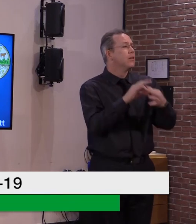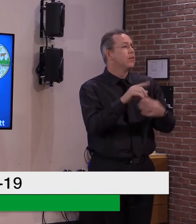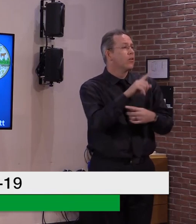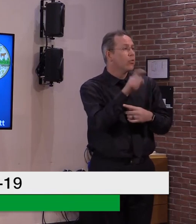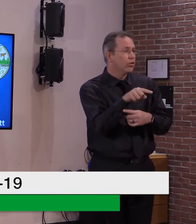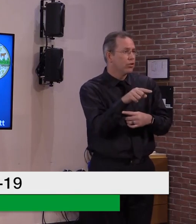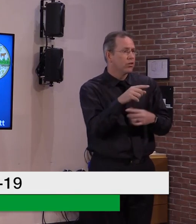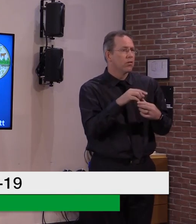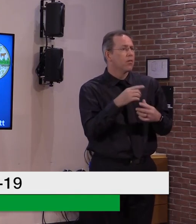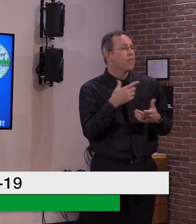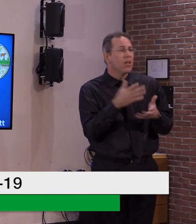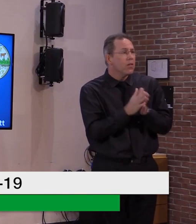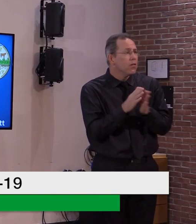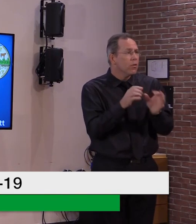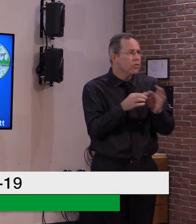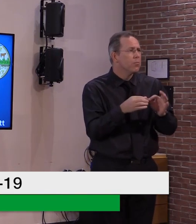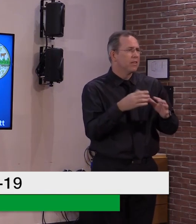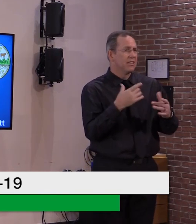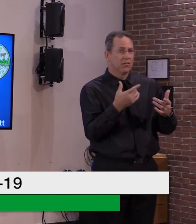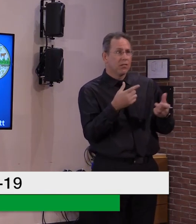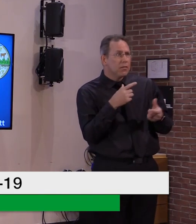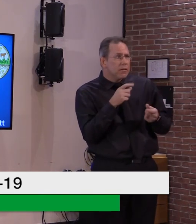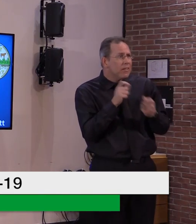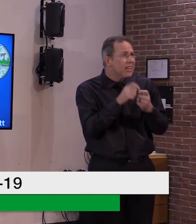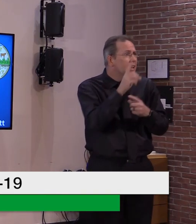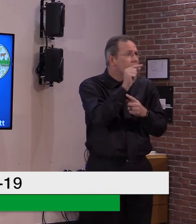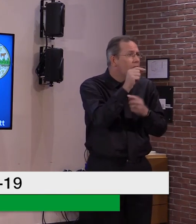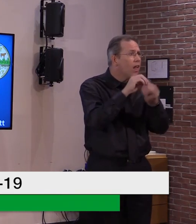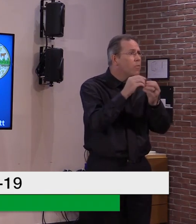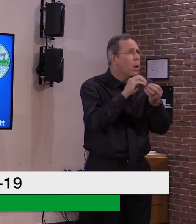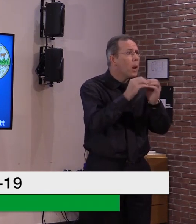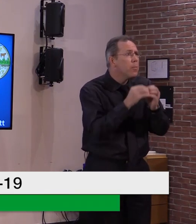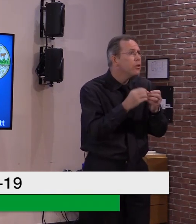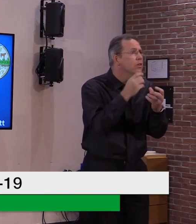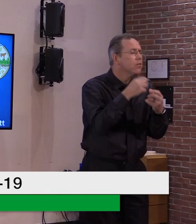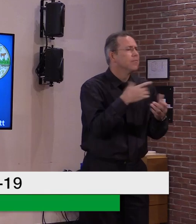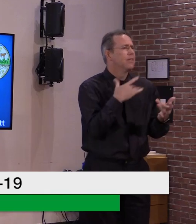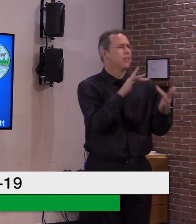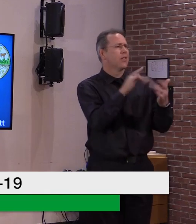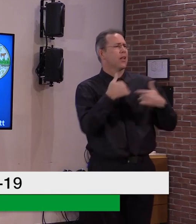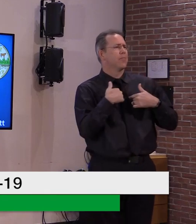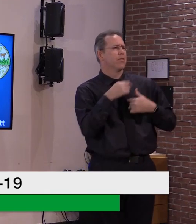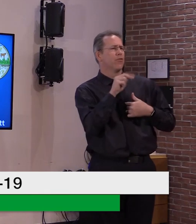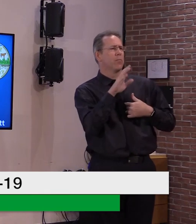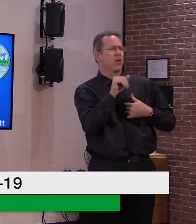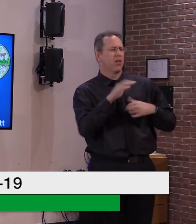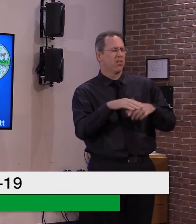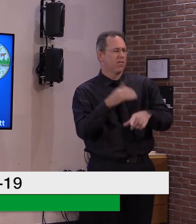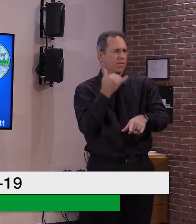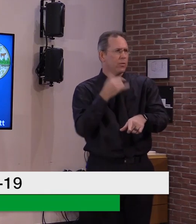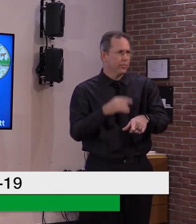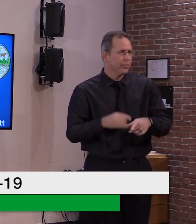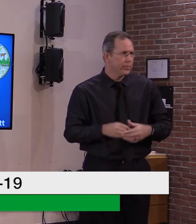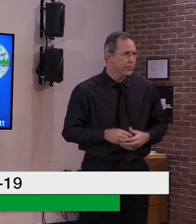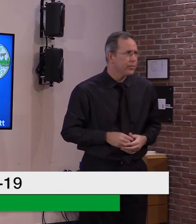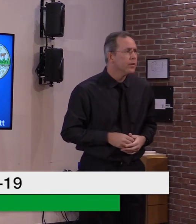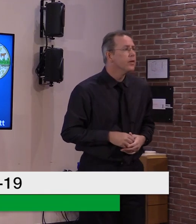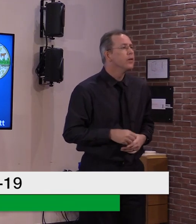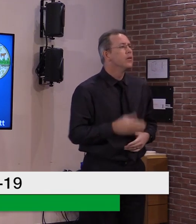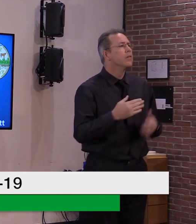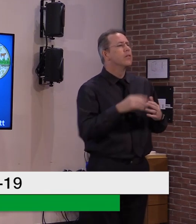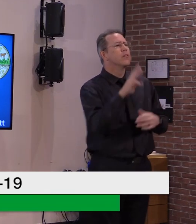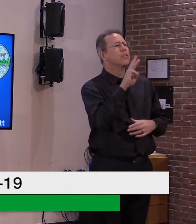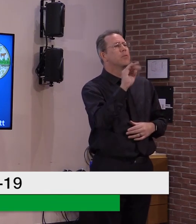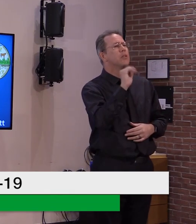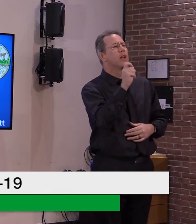after the press conference we'll start a new room with calvin thanks governor so assuming the 3